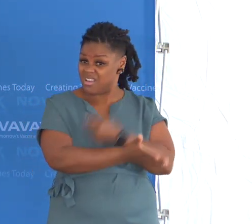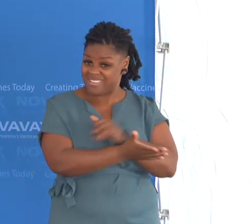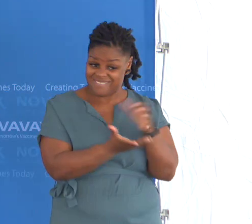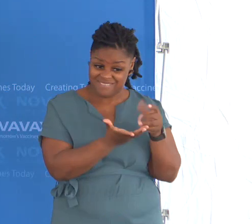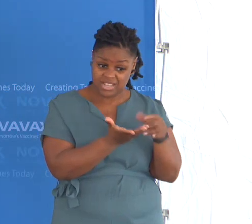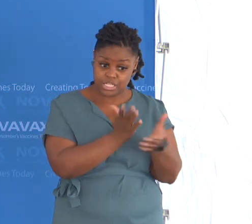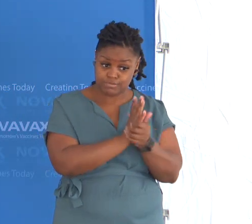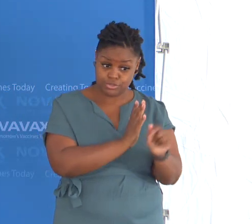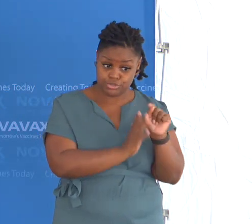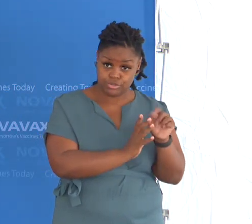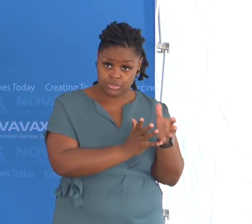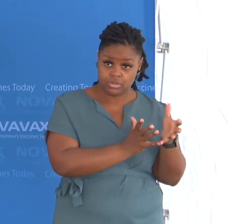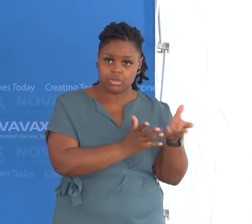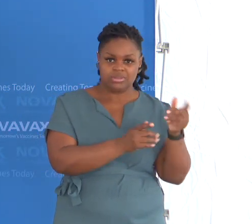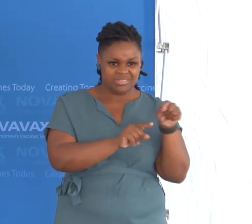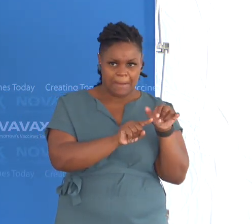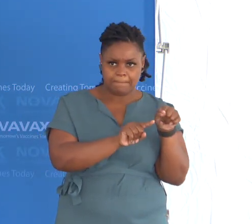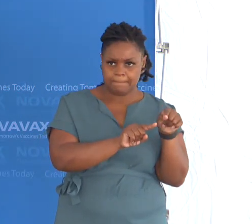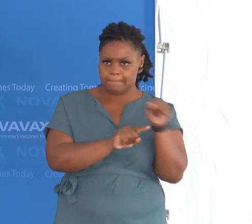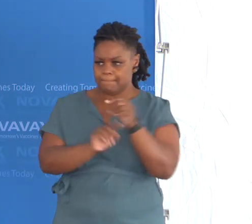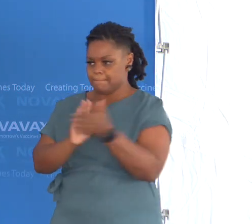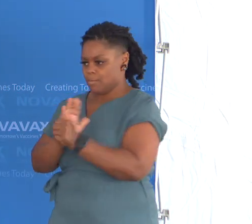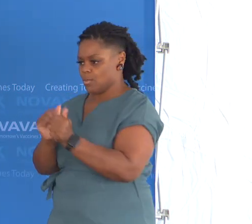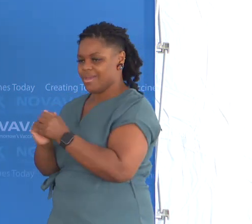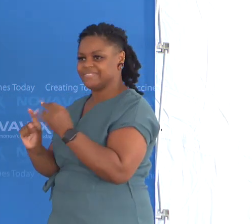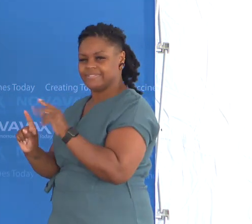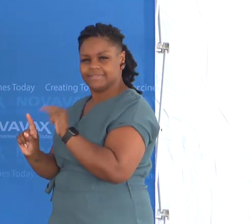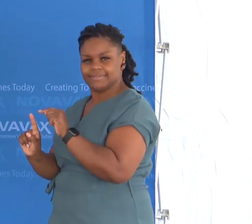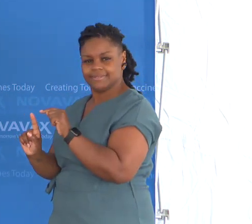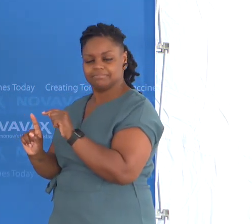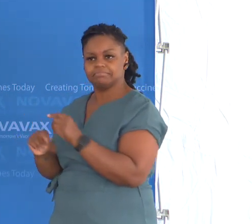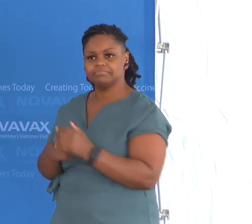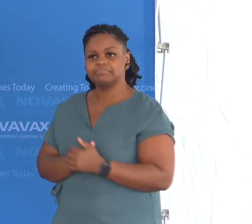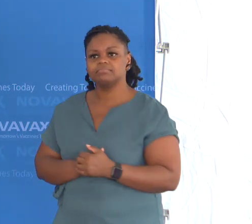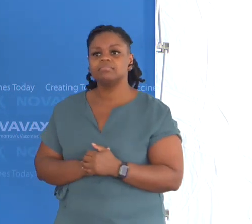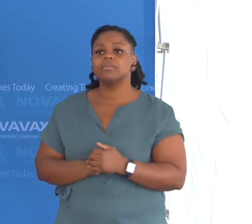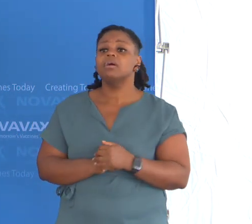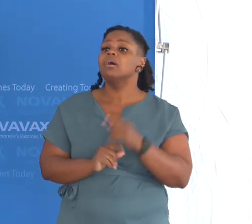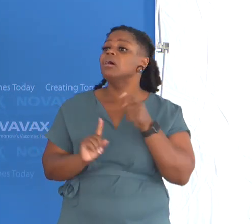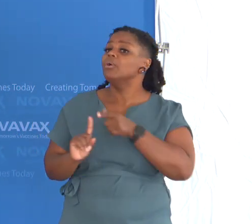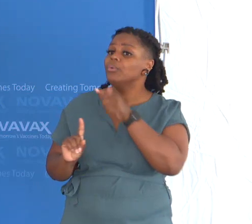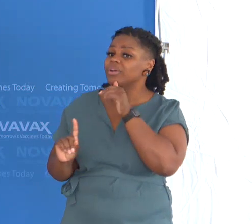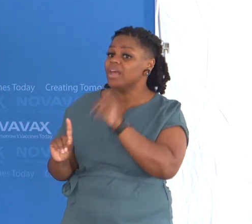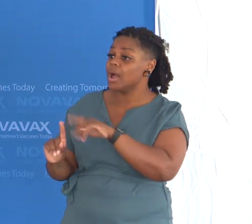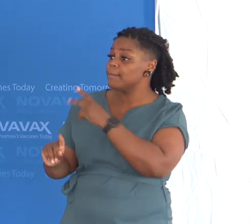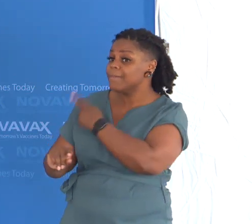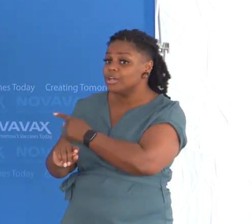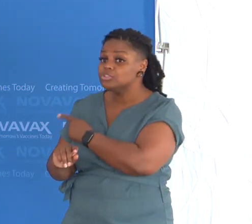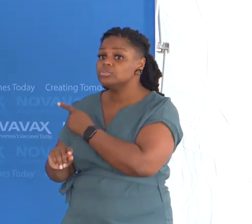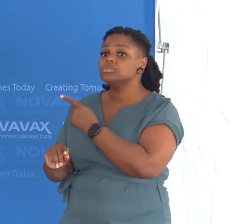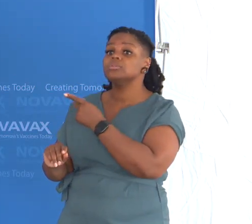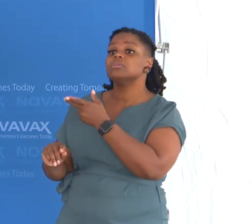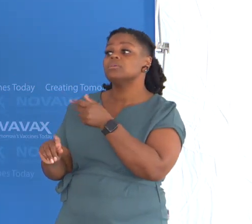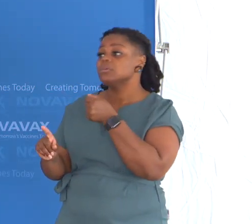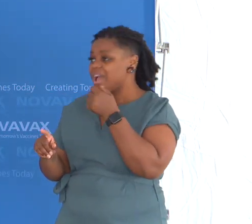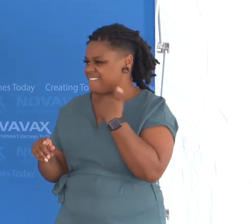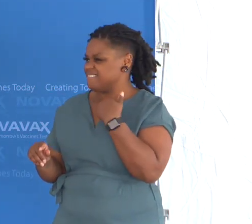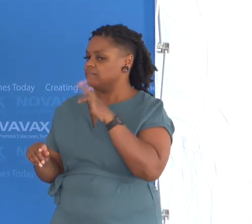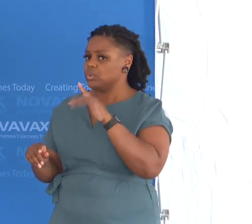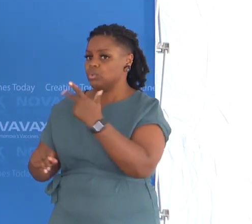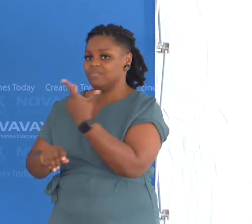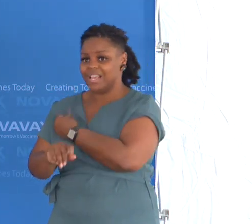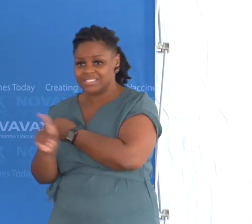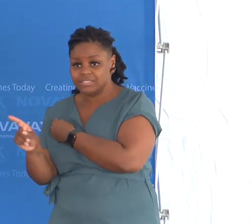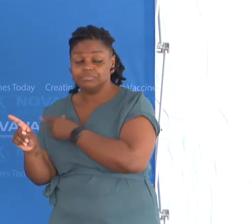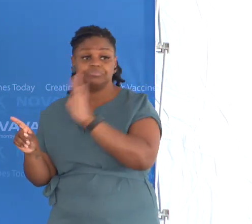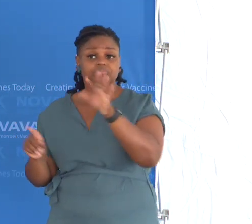specific expertise in HIV patients receiving flu vaccines, etc. We have a trial just about to start in the UK, very